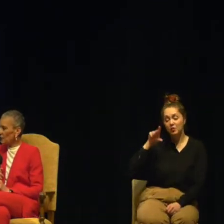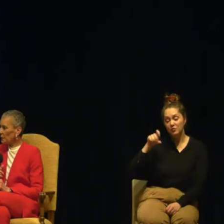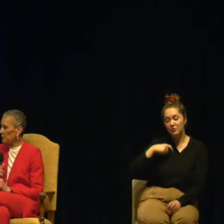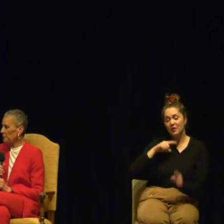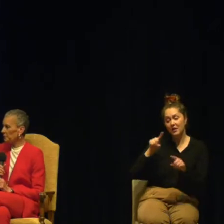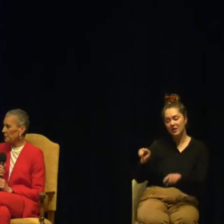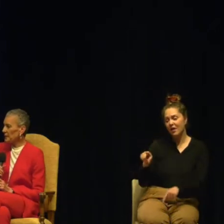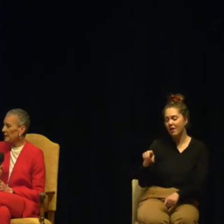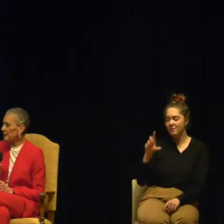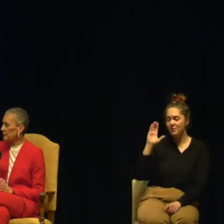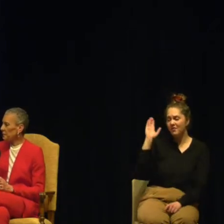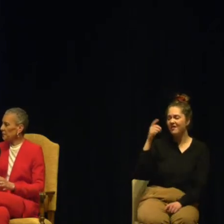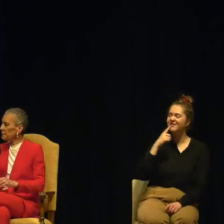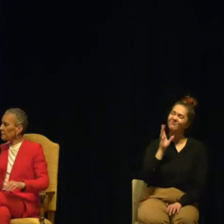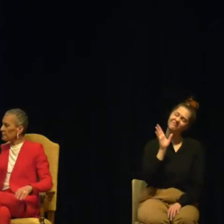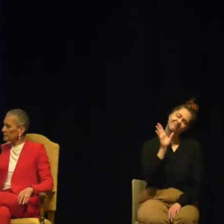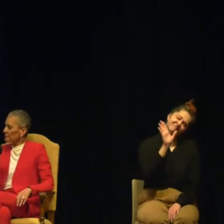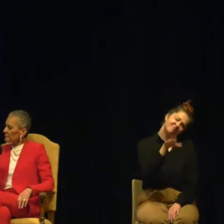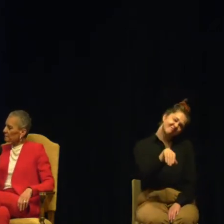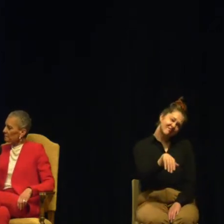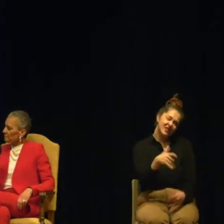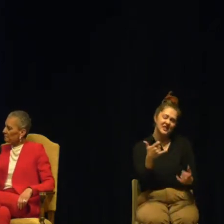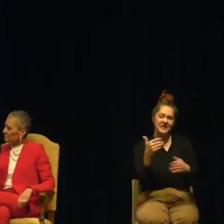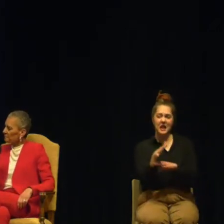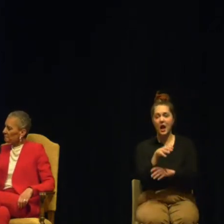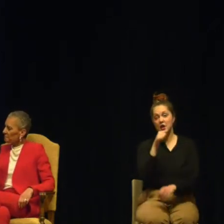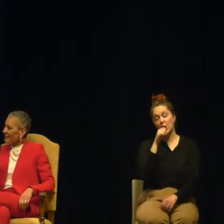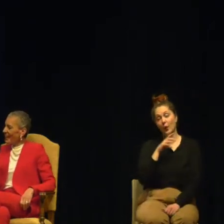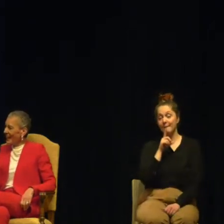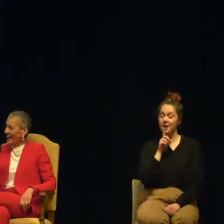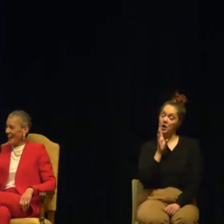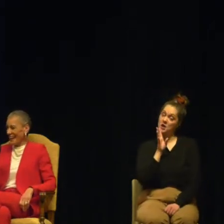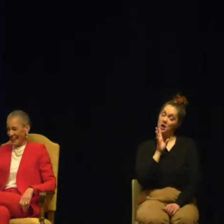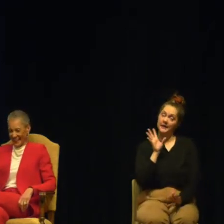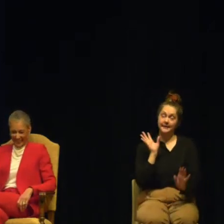the talk? And I said, you know, tonight the women are talking.